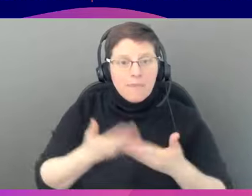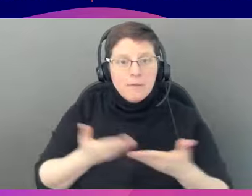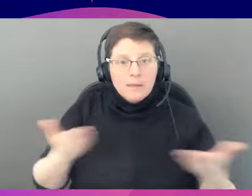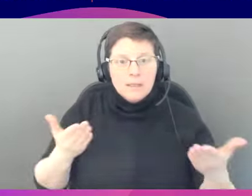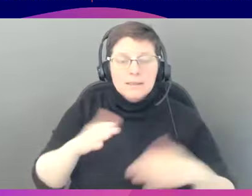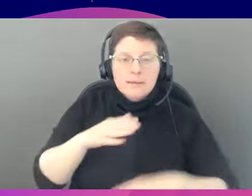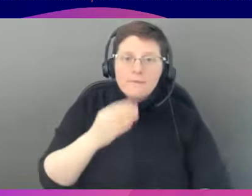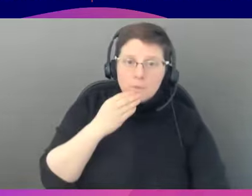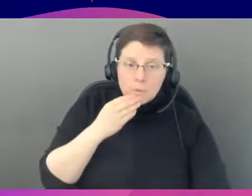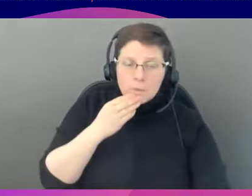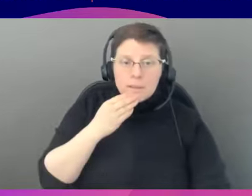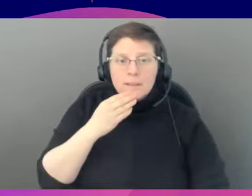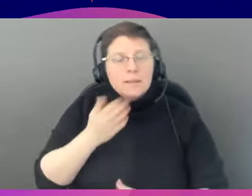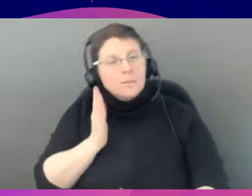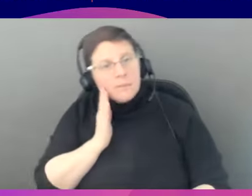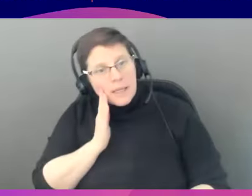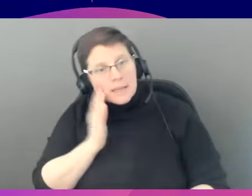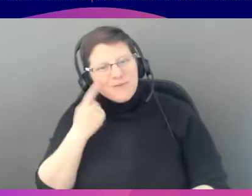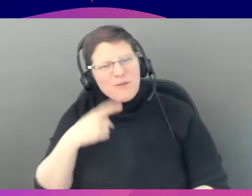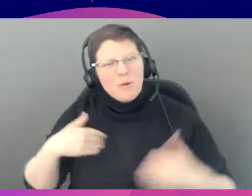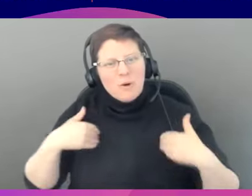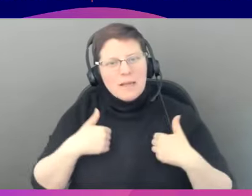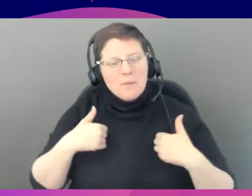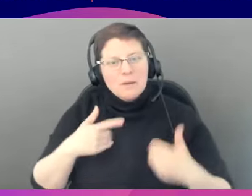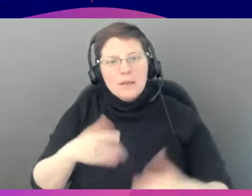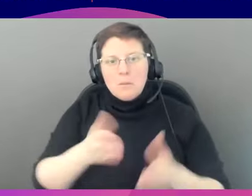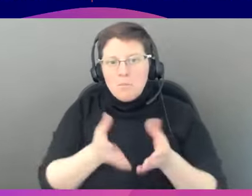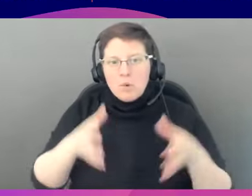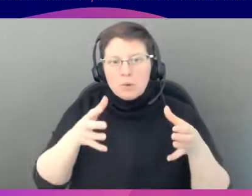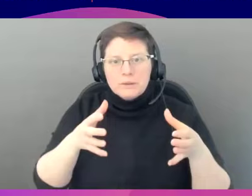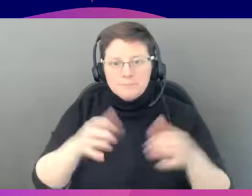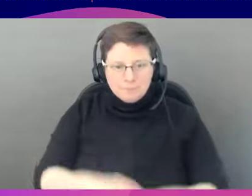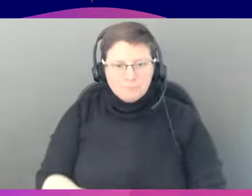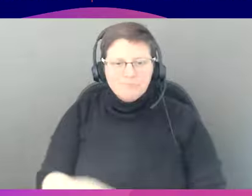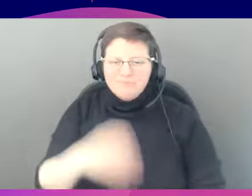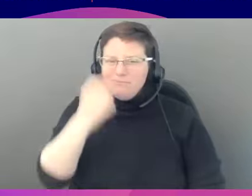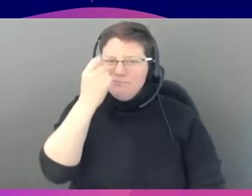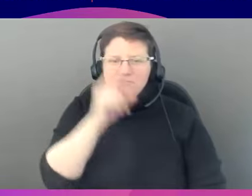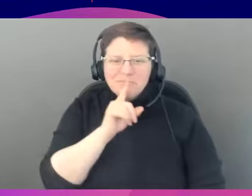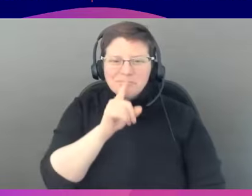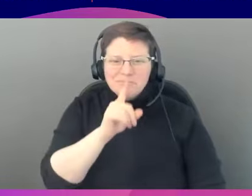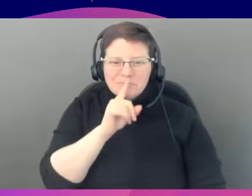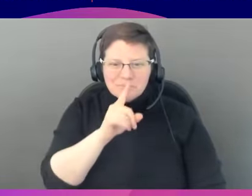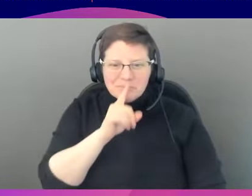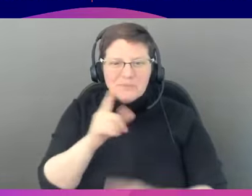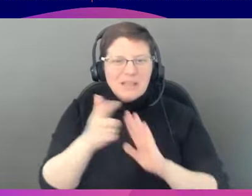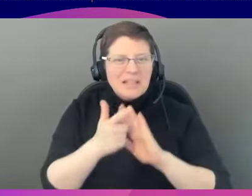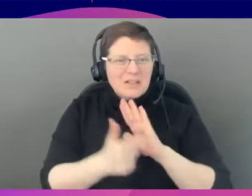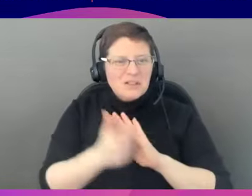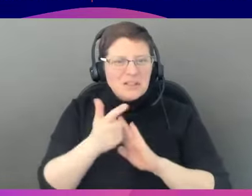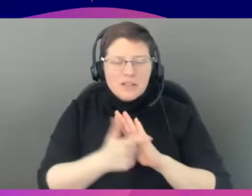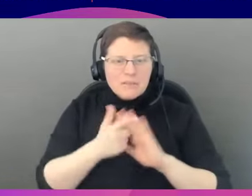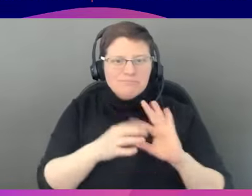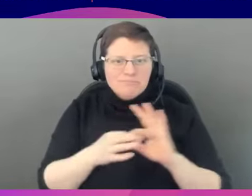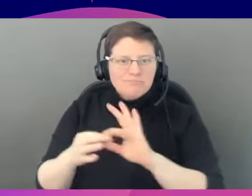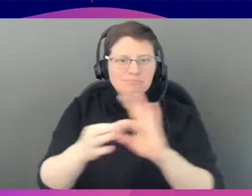bowls. As legislation across Canada regarding service animals is fragmented and confusing, this does mean that survivors who flee